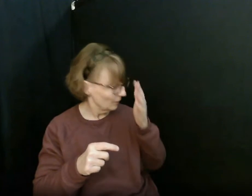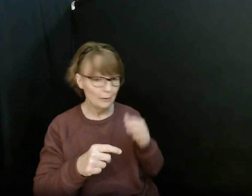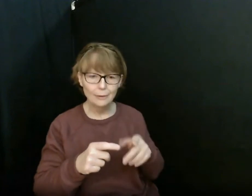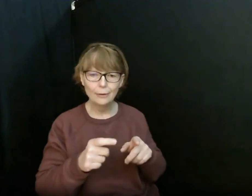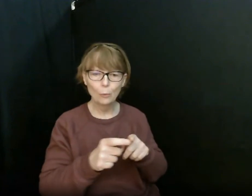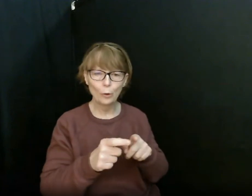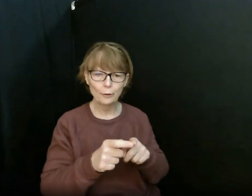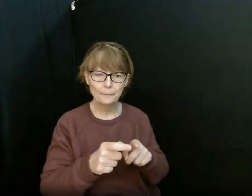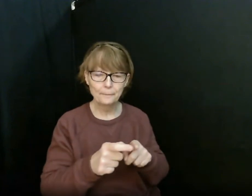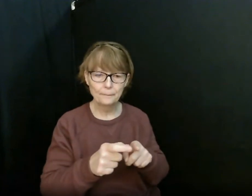Word.